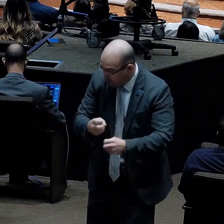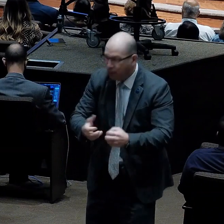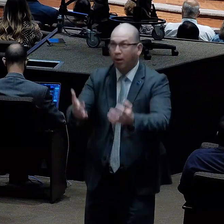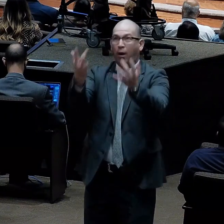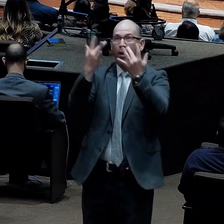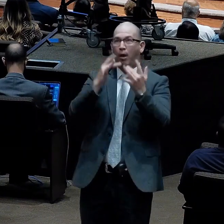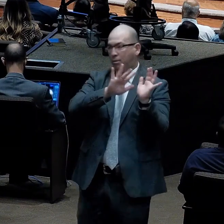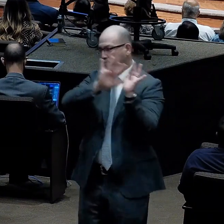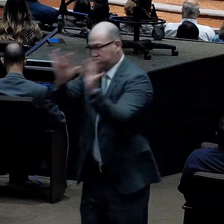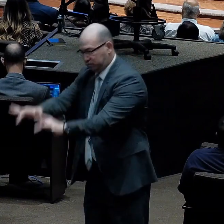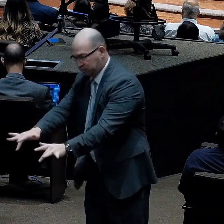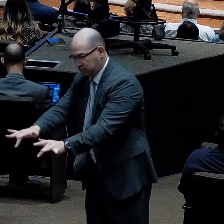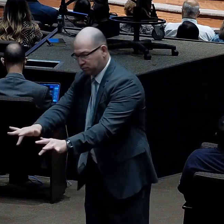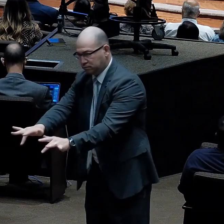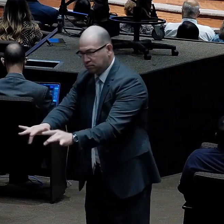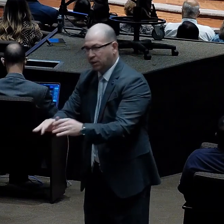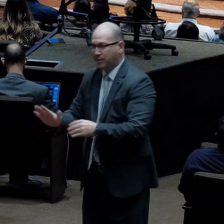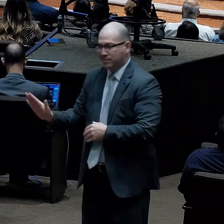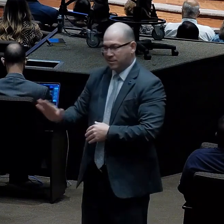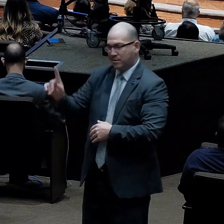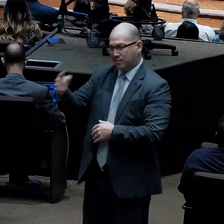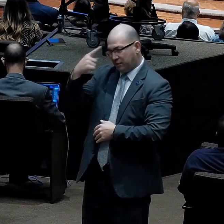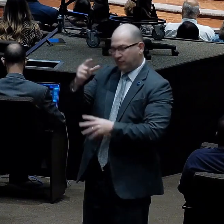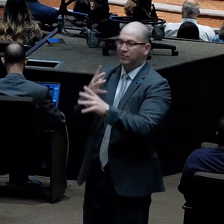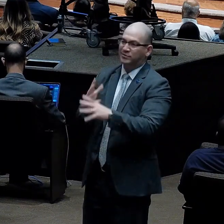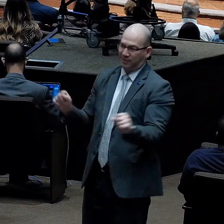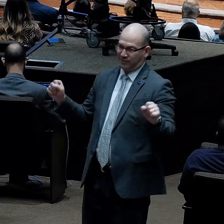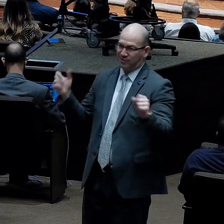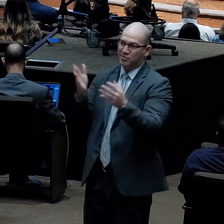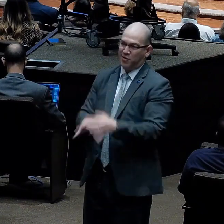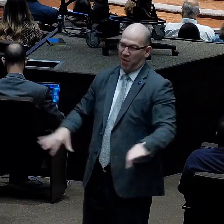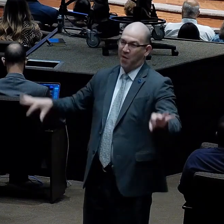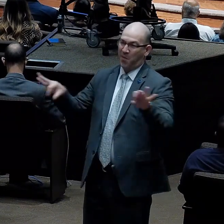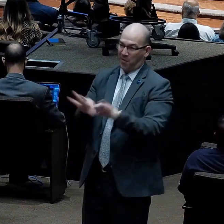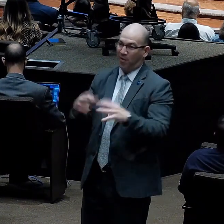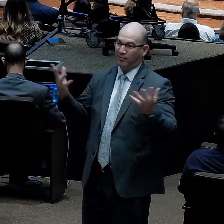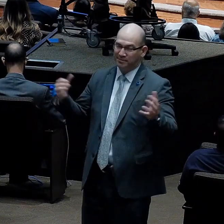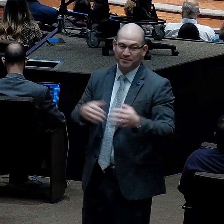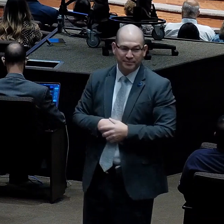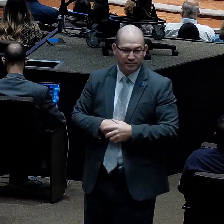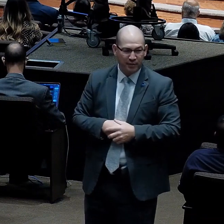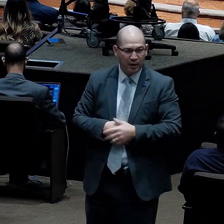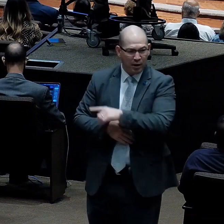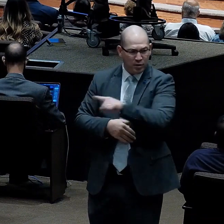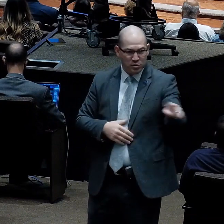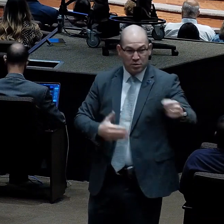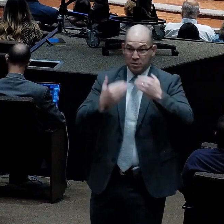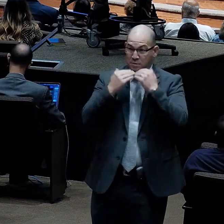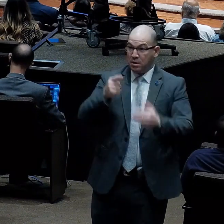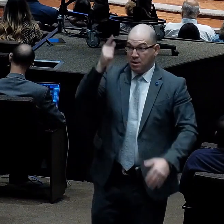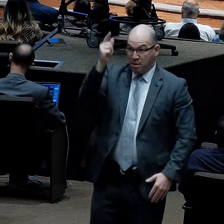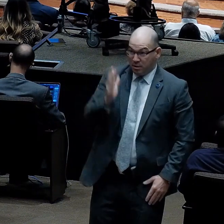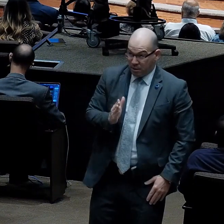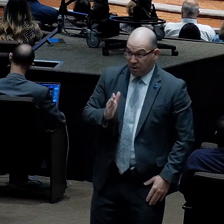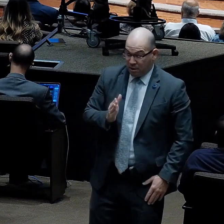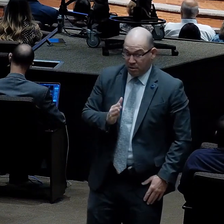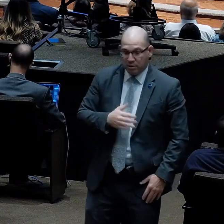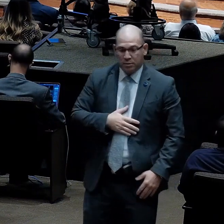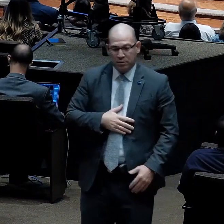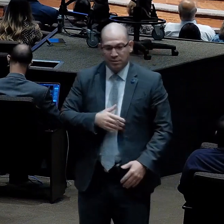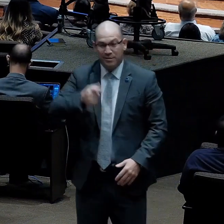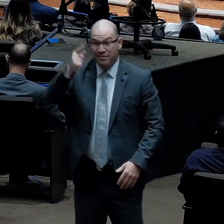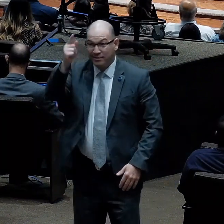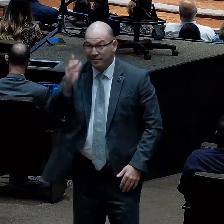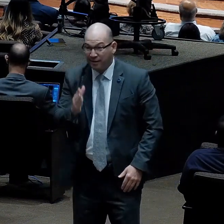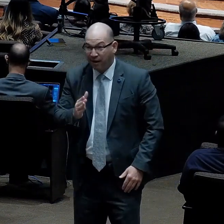importantly, their need for the Savior. Now, how many of you are thankful, as one songwriter put it, that God reached